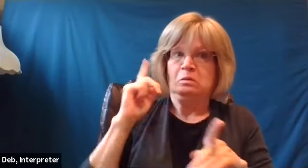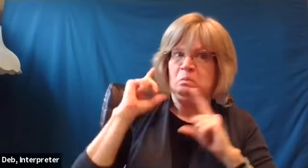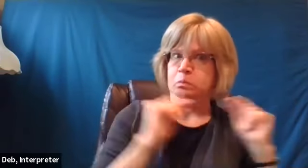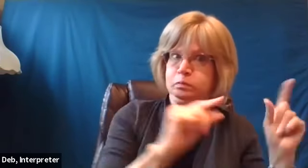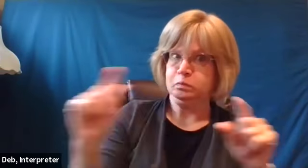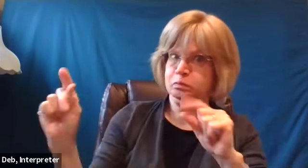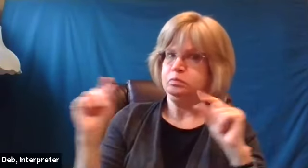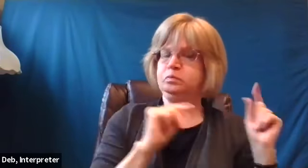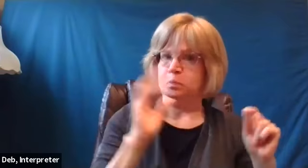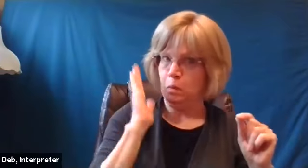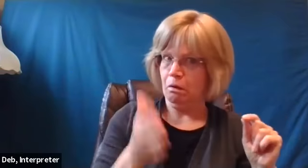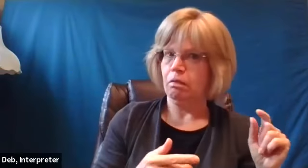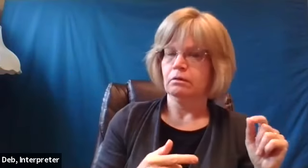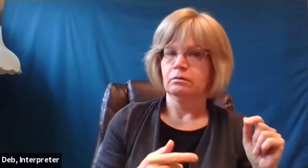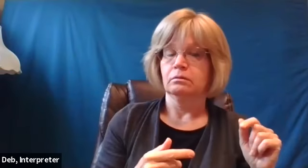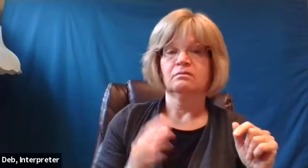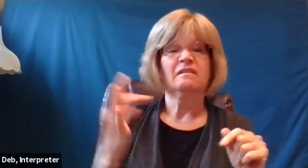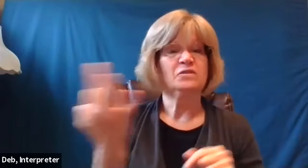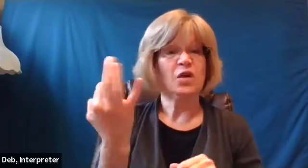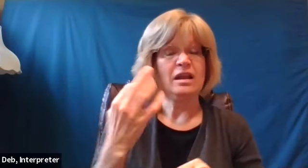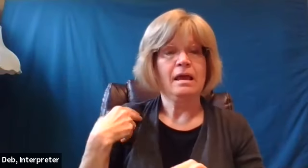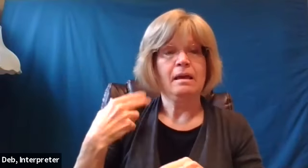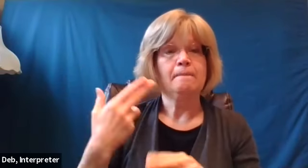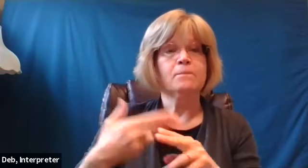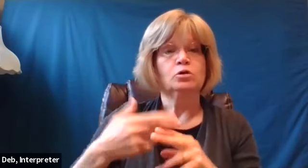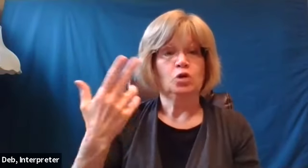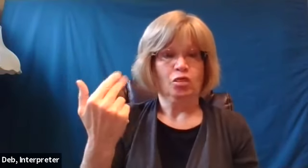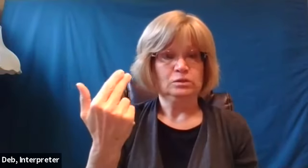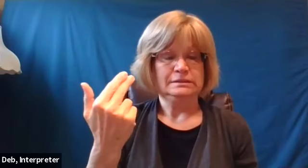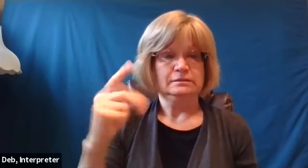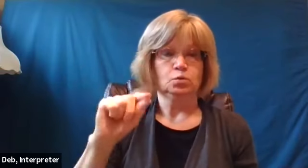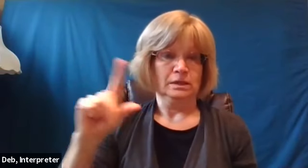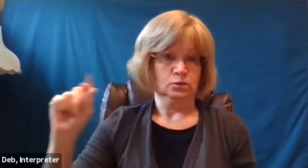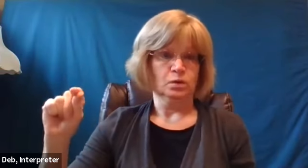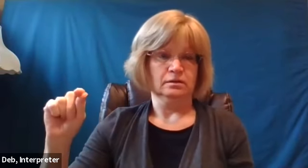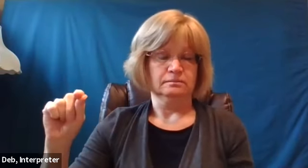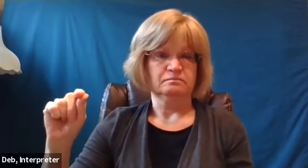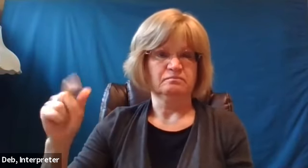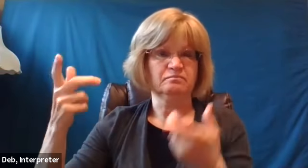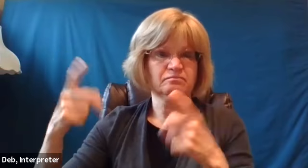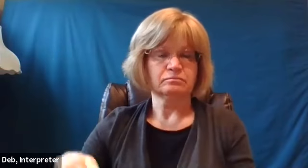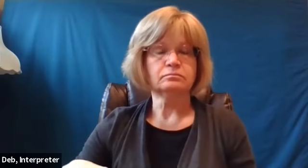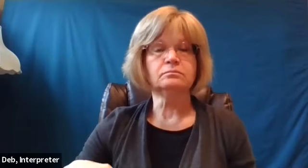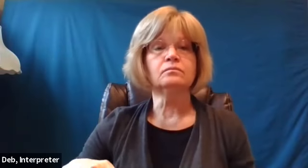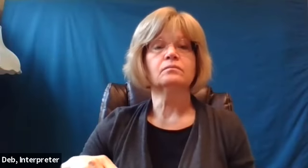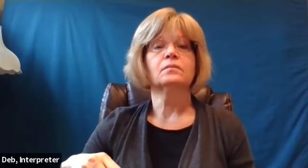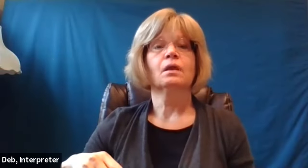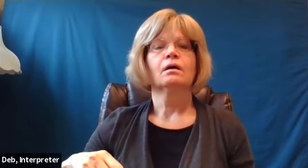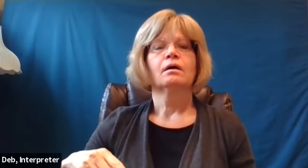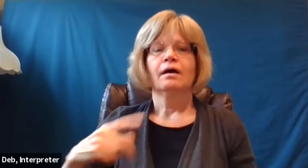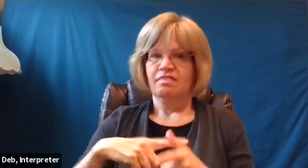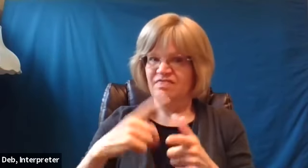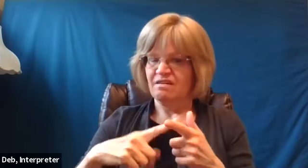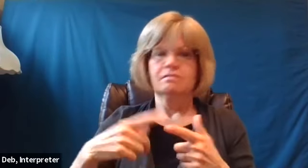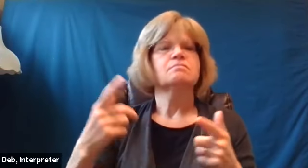halls. This was Friday, March 13th, 2020. Official notice came that schools are going to